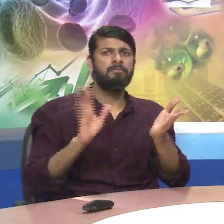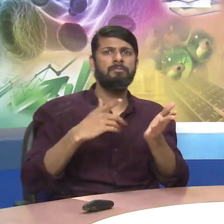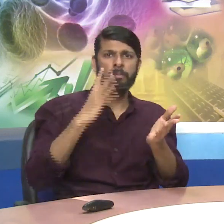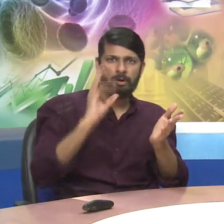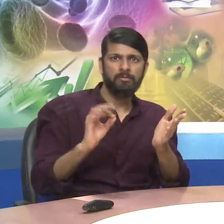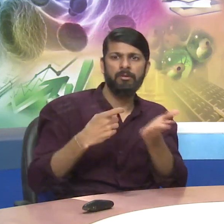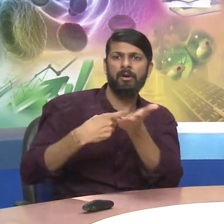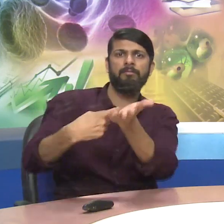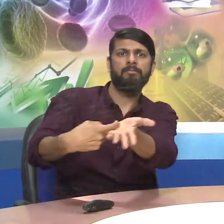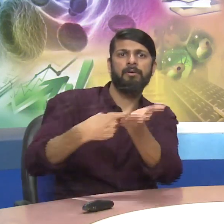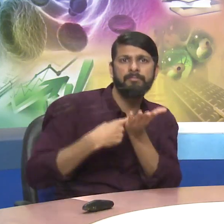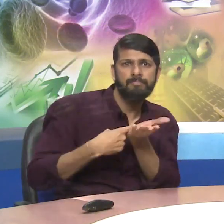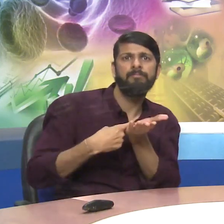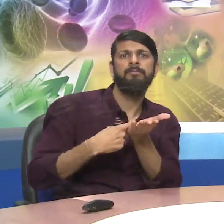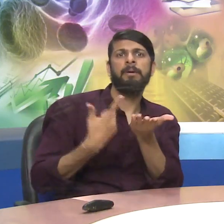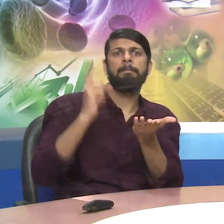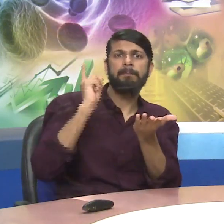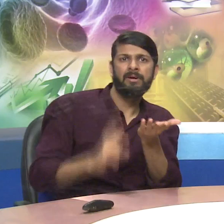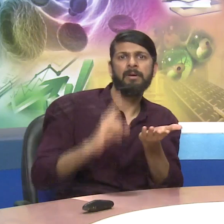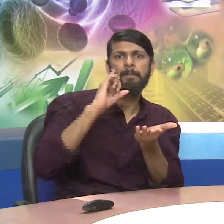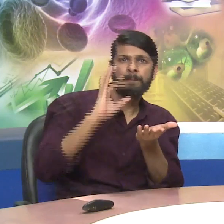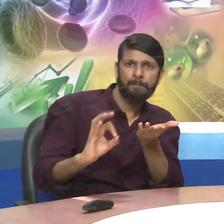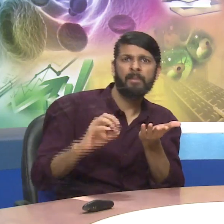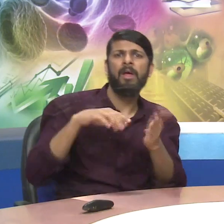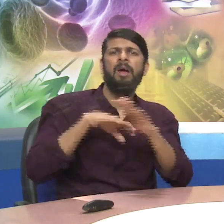the Constitution incorporated